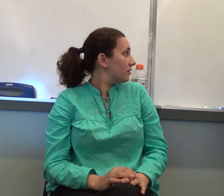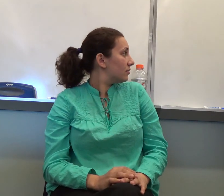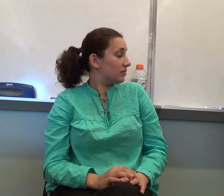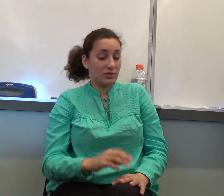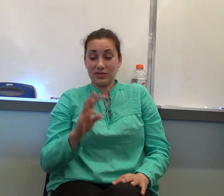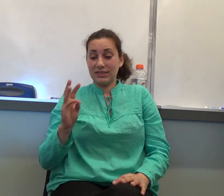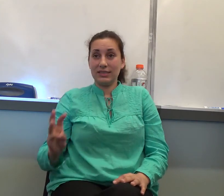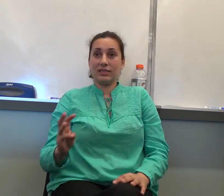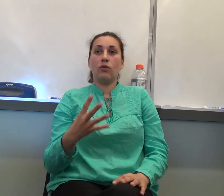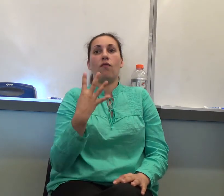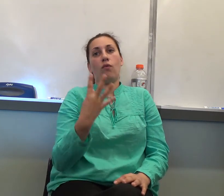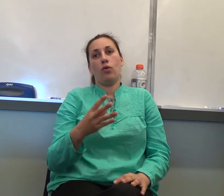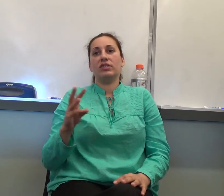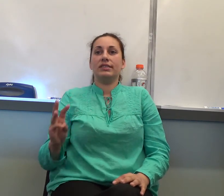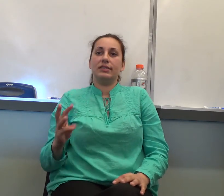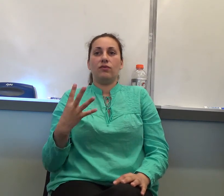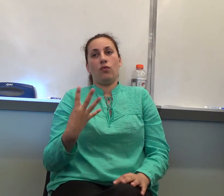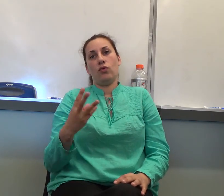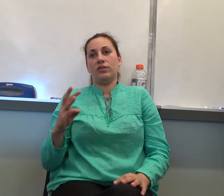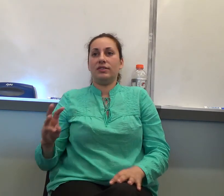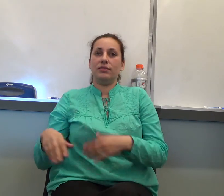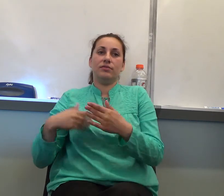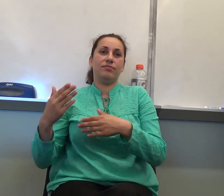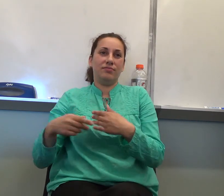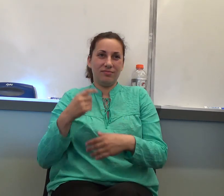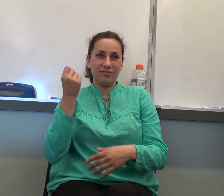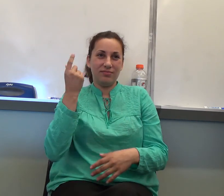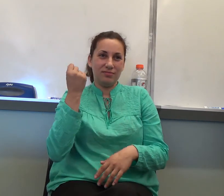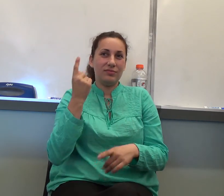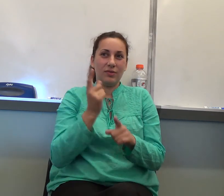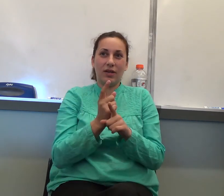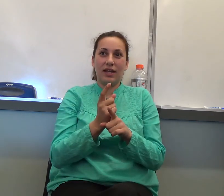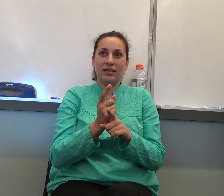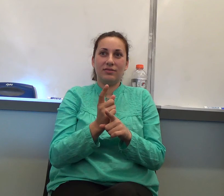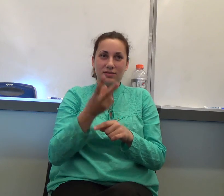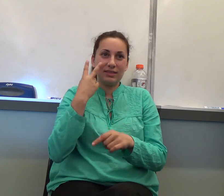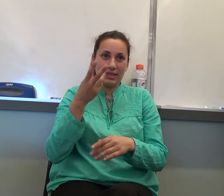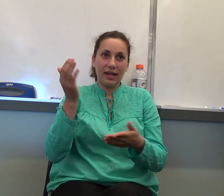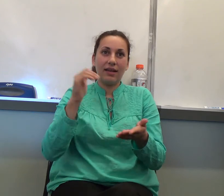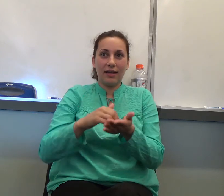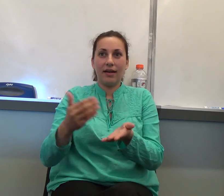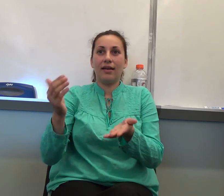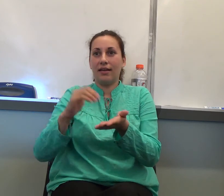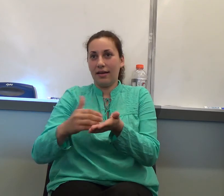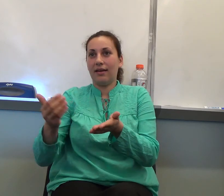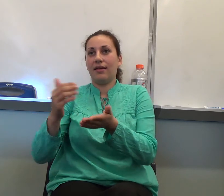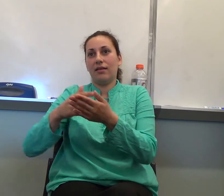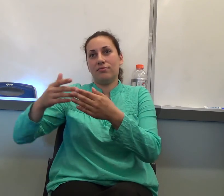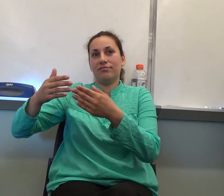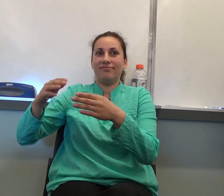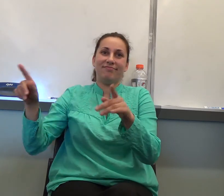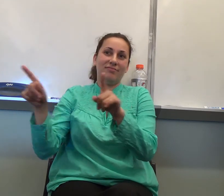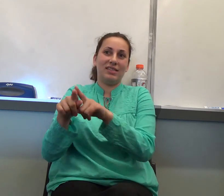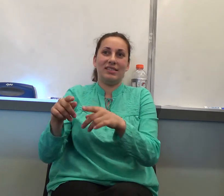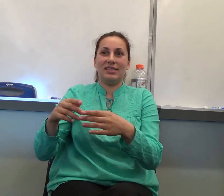6, bring down. So you get the hint now, right? Yeah. Yeah. You gotta put the bar.